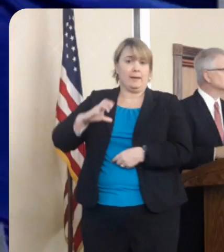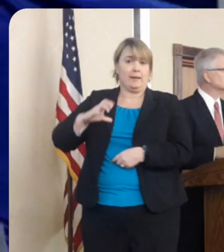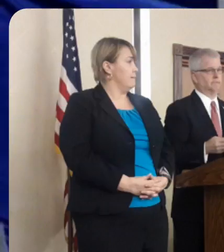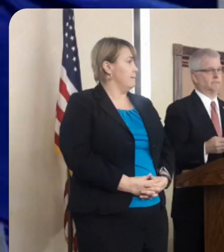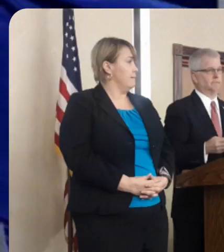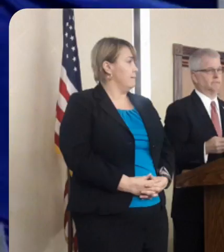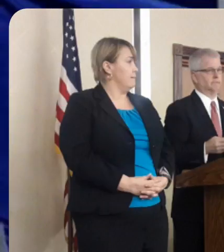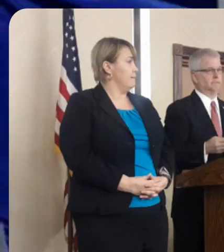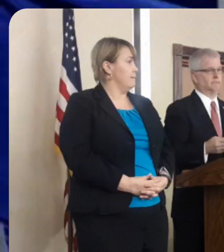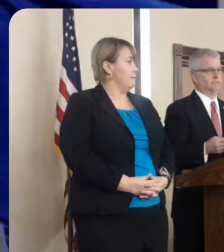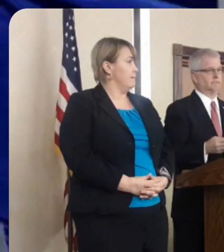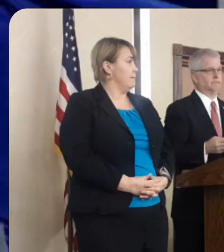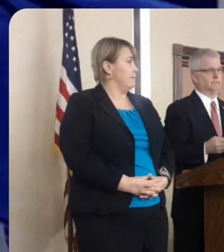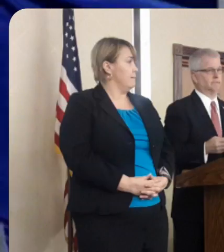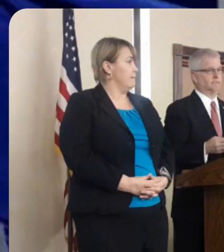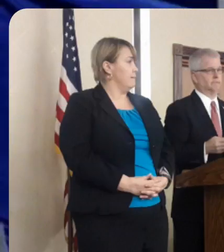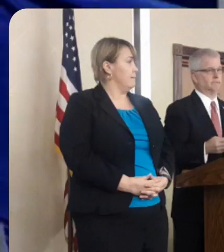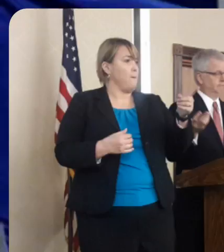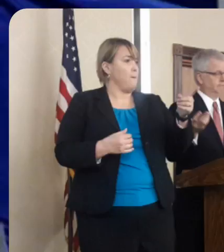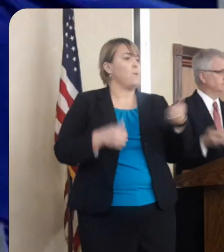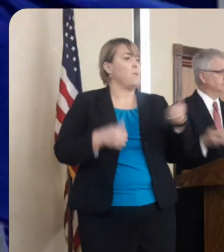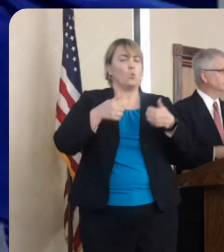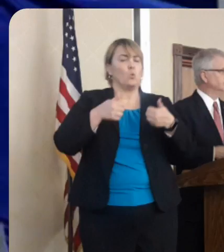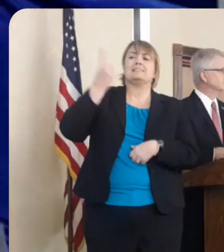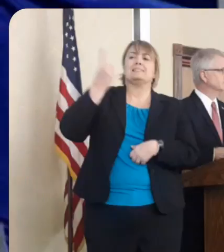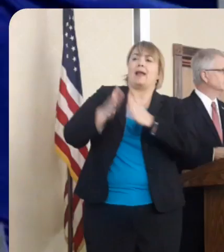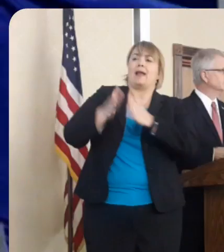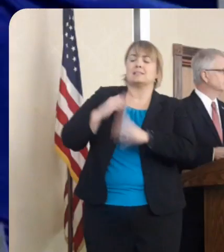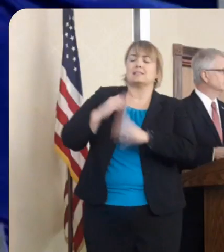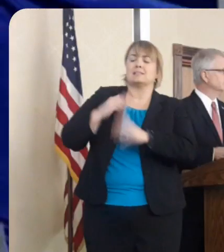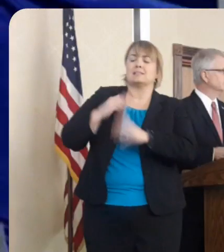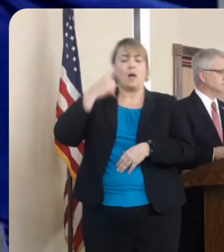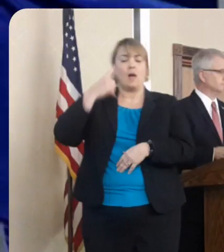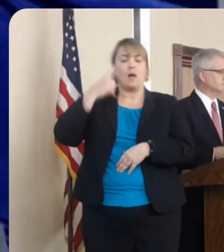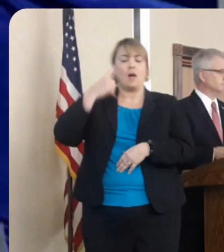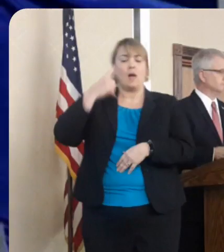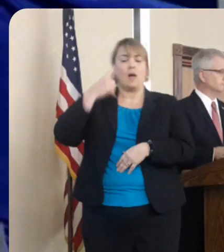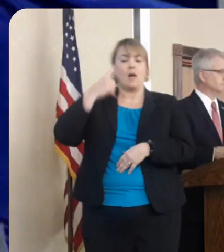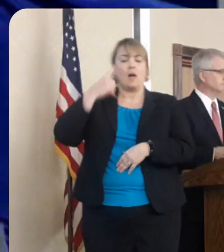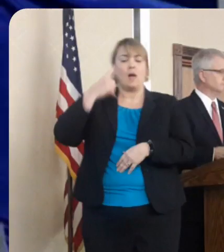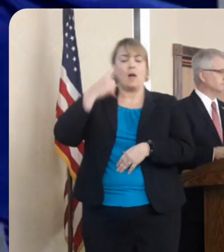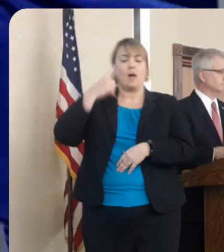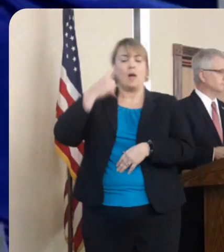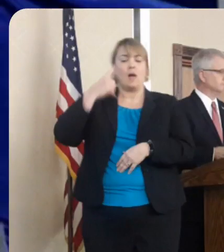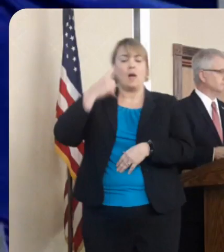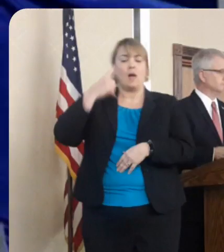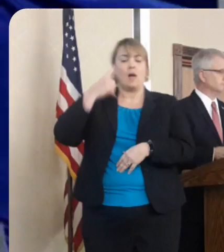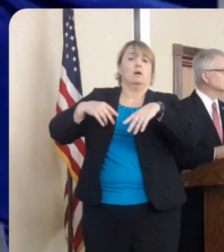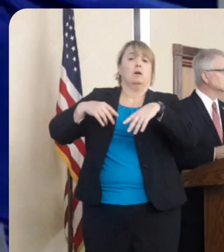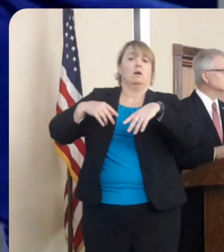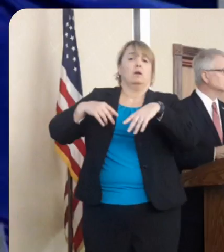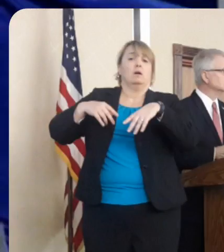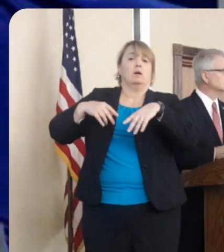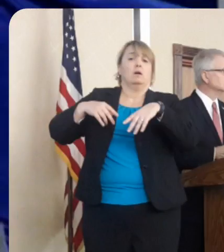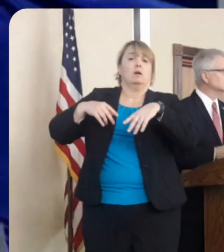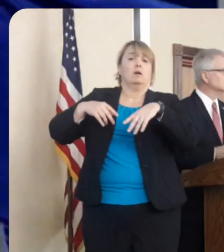Rules Committee. Or party organization. Either one. Who wants